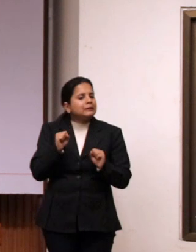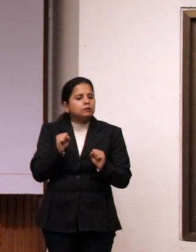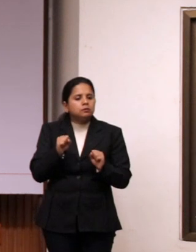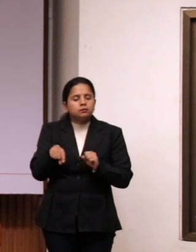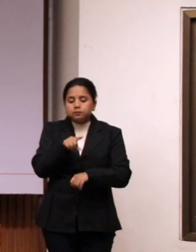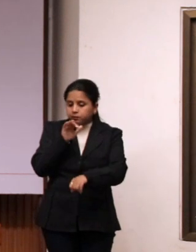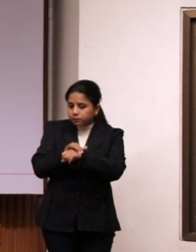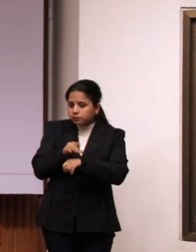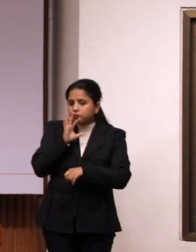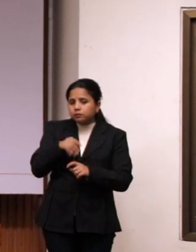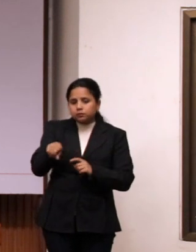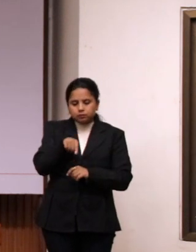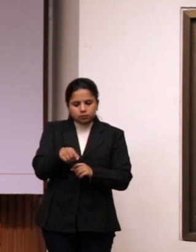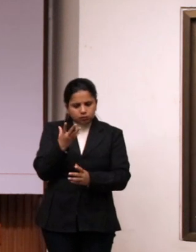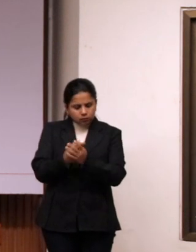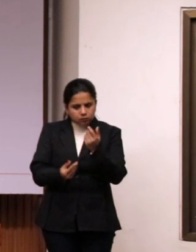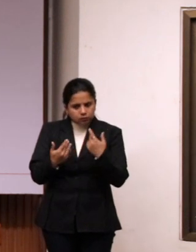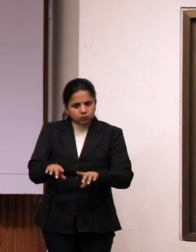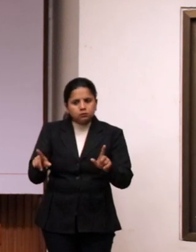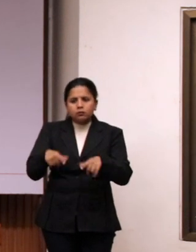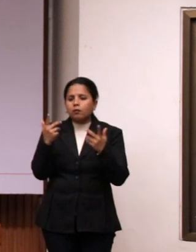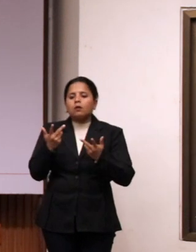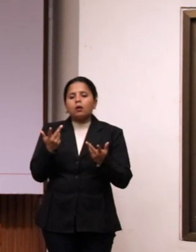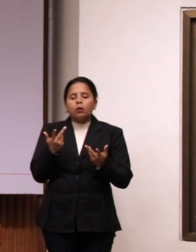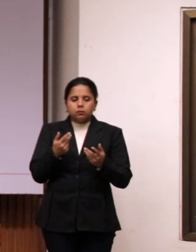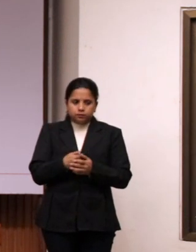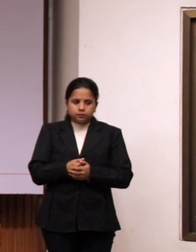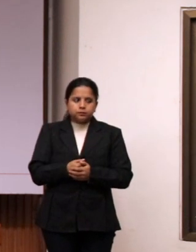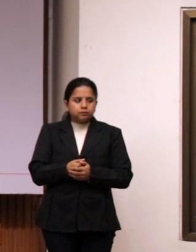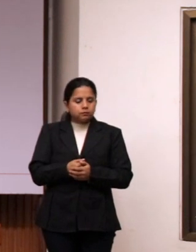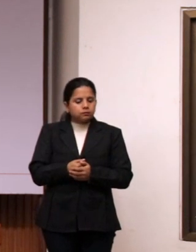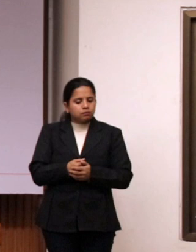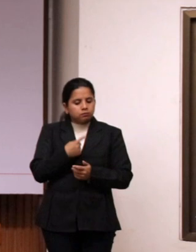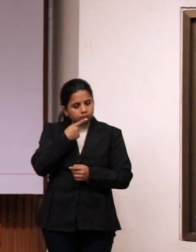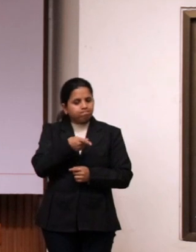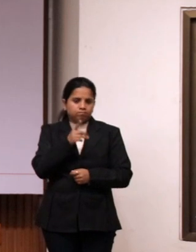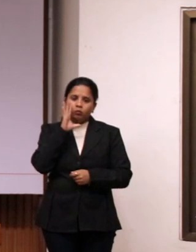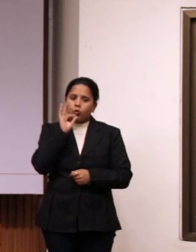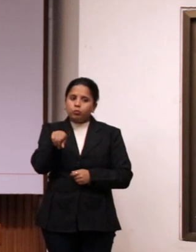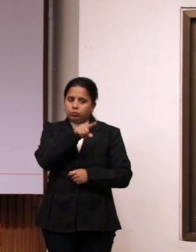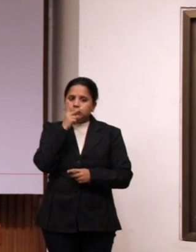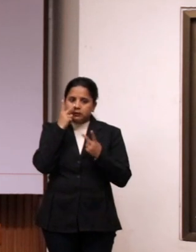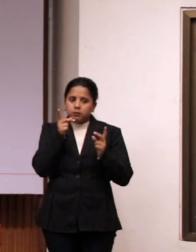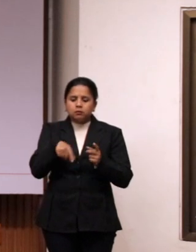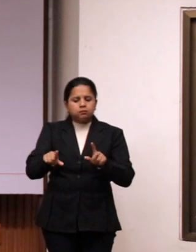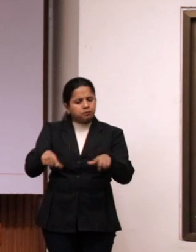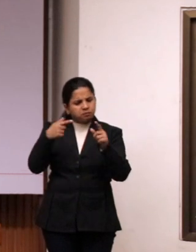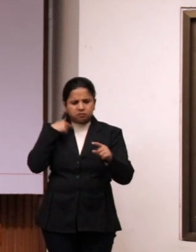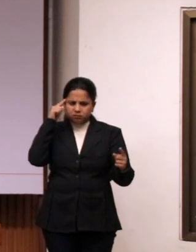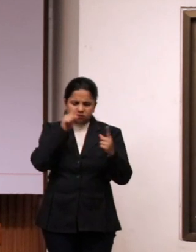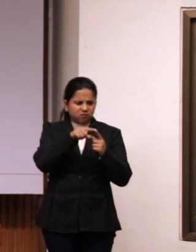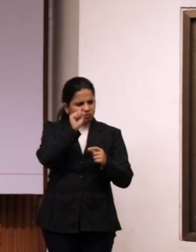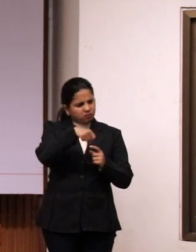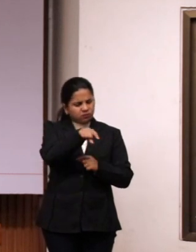will identify that it's a degraded forest, right? So that is very important to see. In forest area, I agree with you,